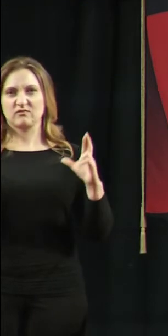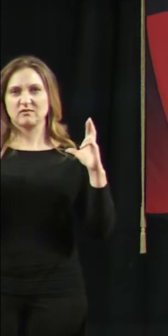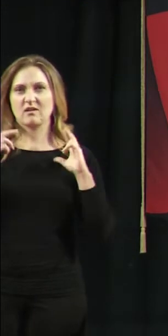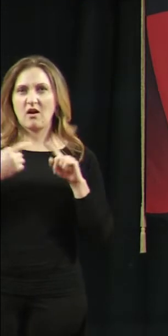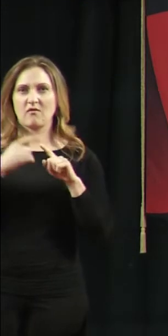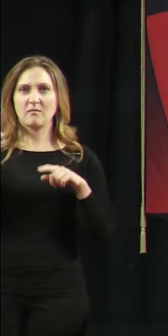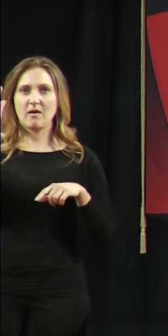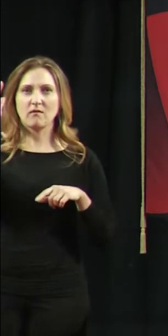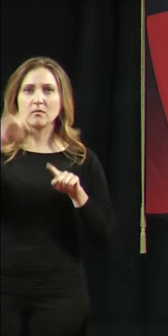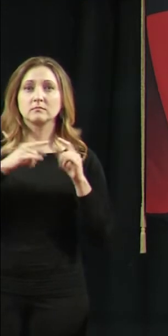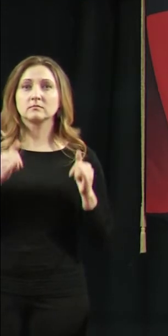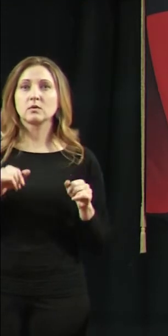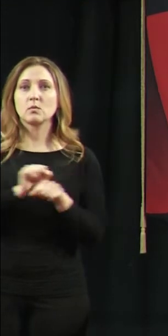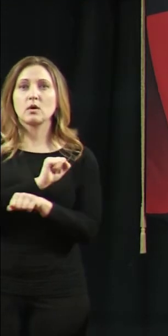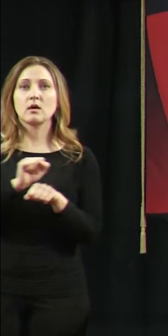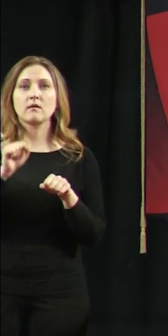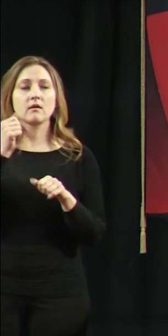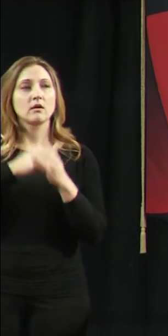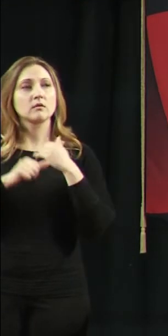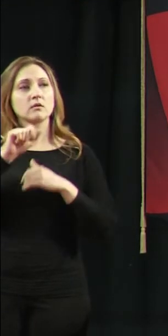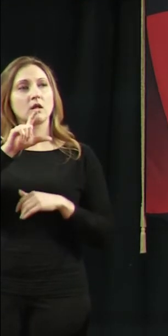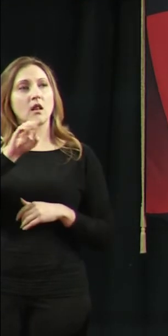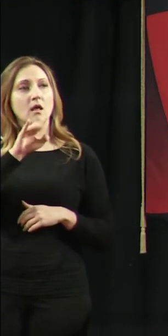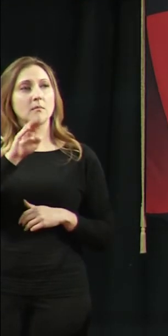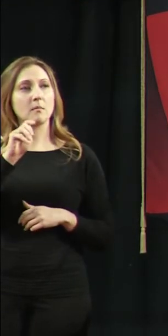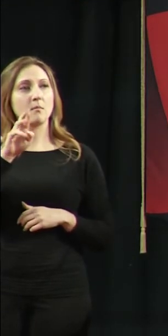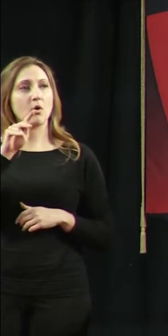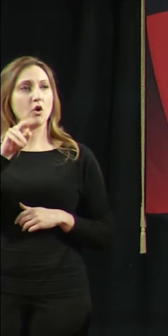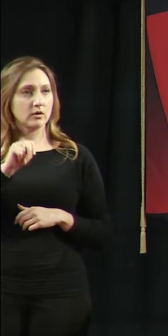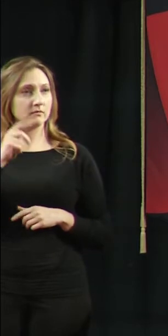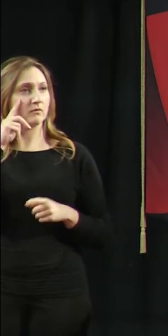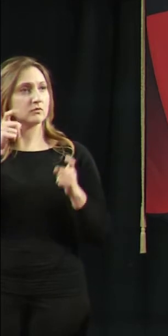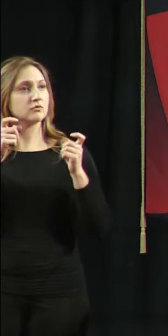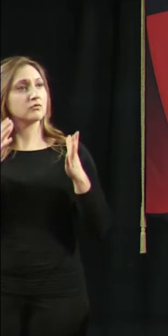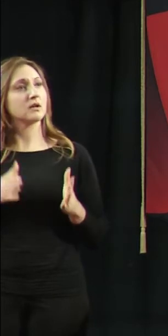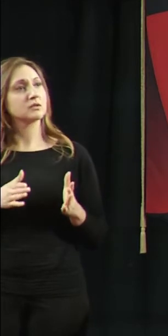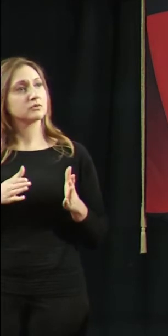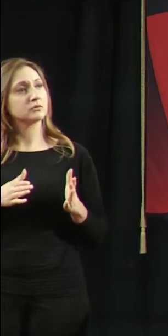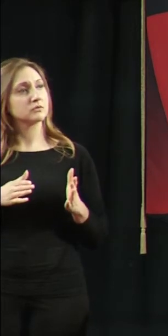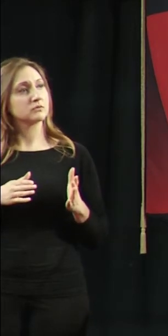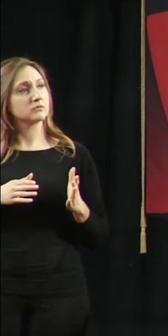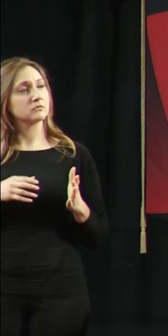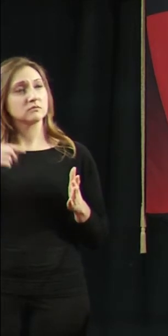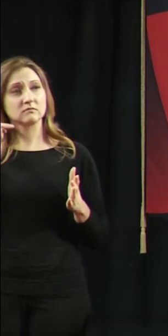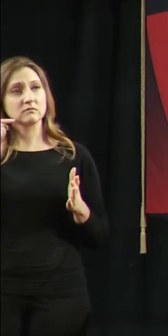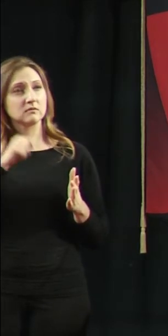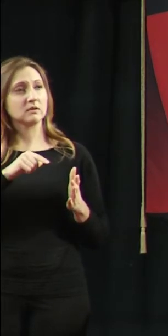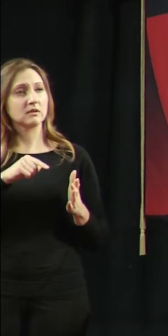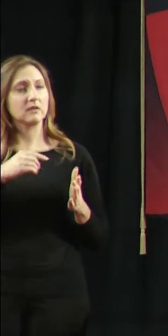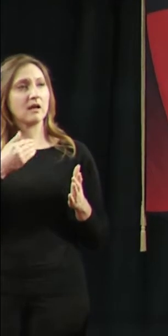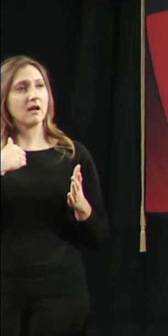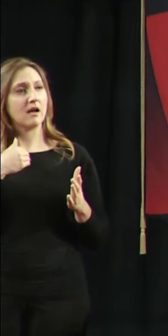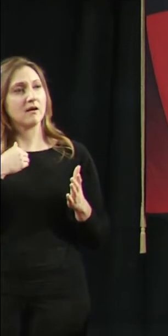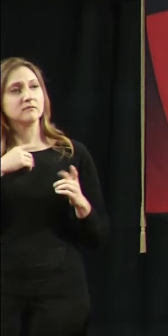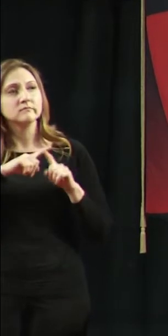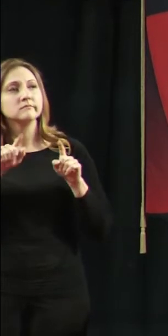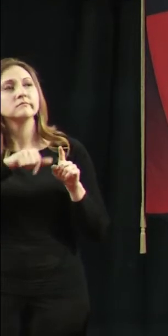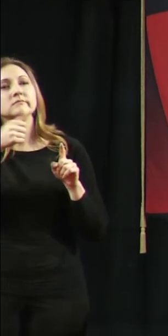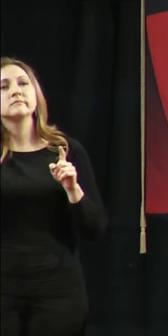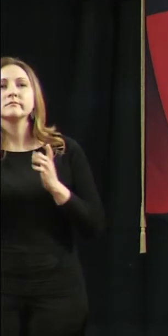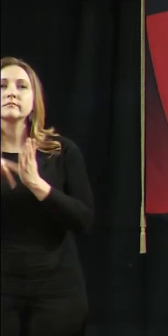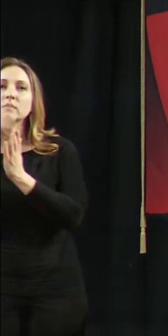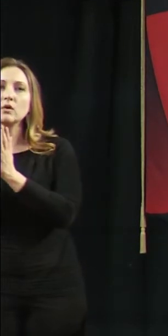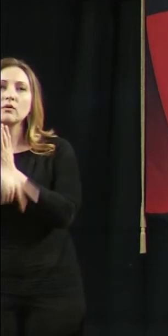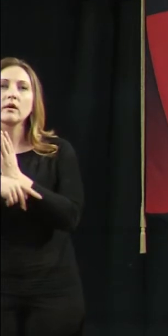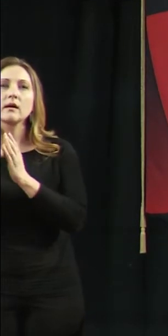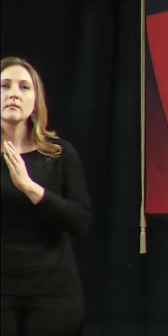and was now working for Lockheed Martin as the director of the Evolved Expendable Launch Vehicle Program, which later